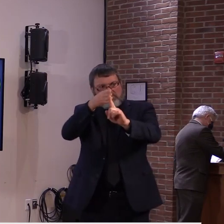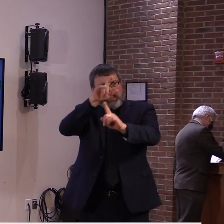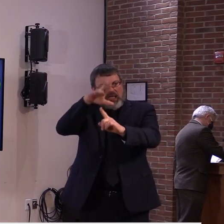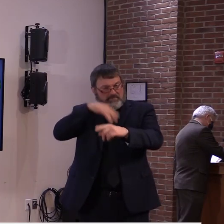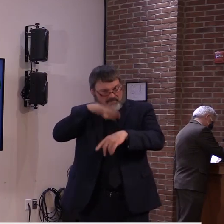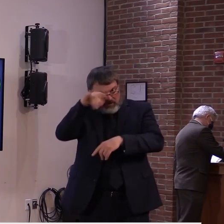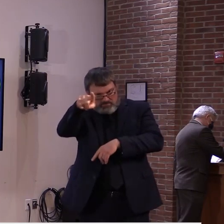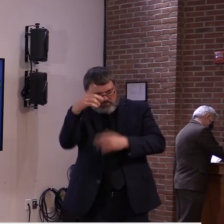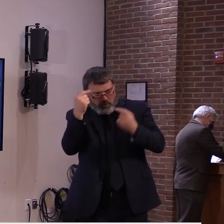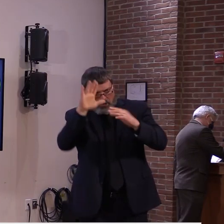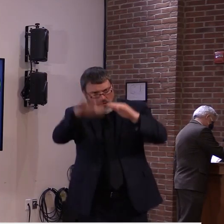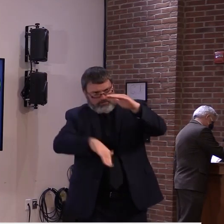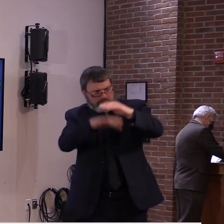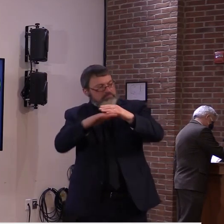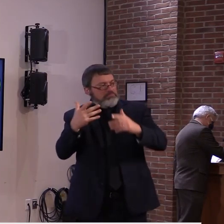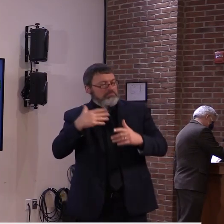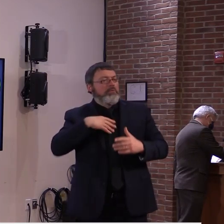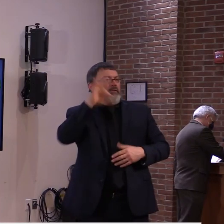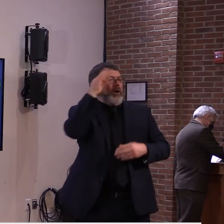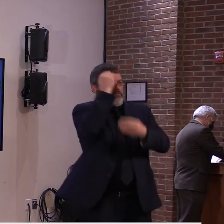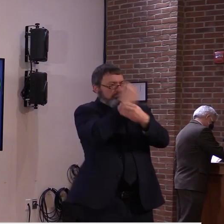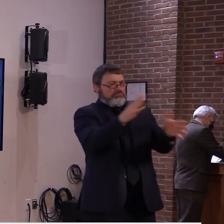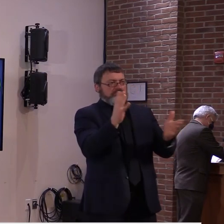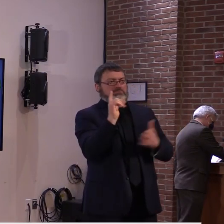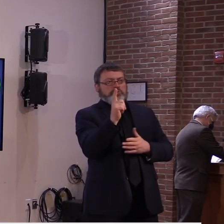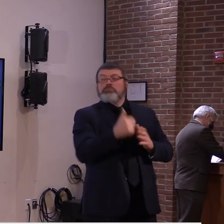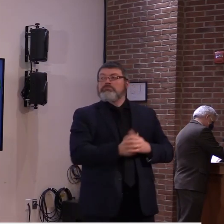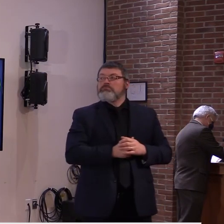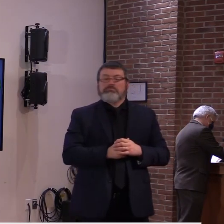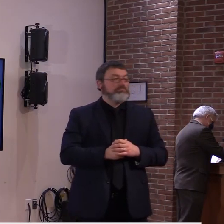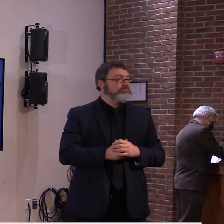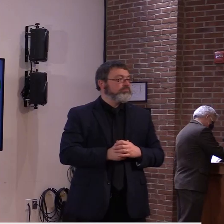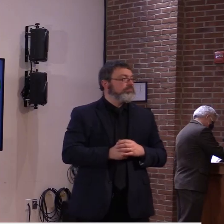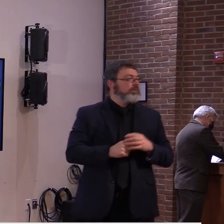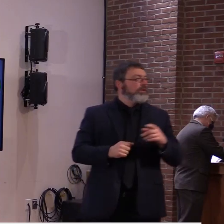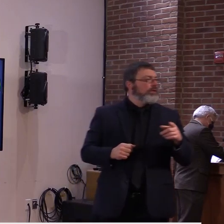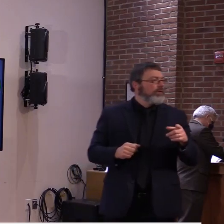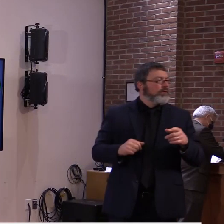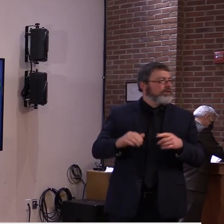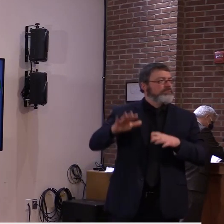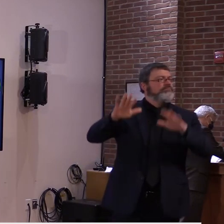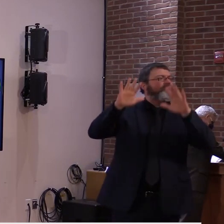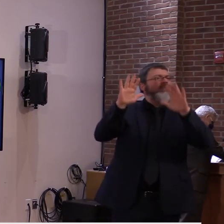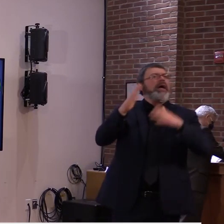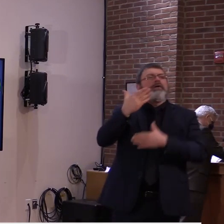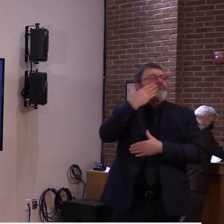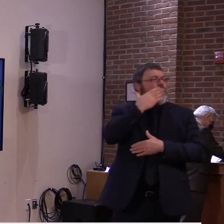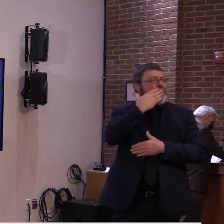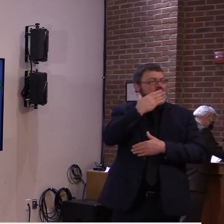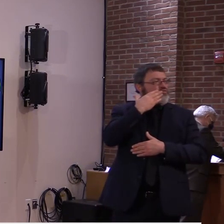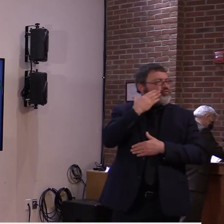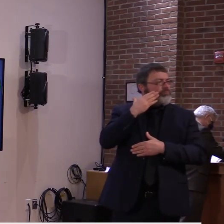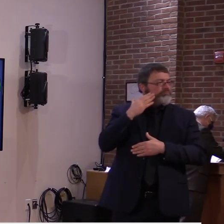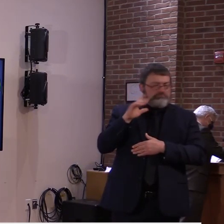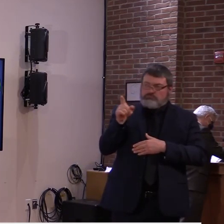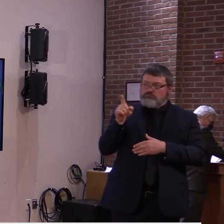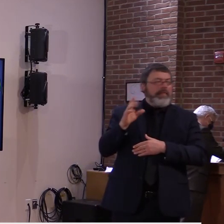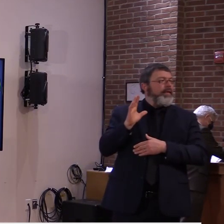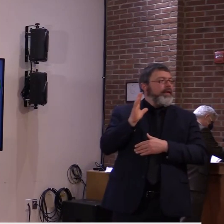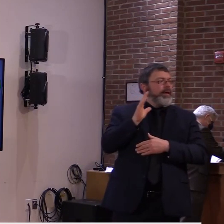and its own cycle thresholds. I will find out what we know about the cycle thresholds of the major labs that